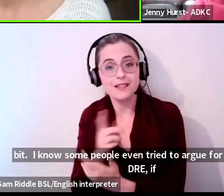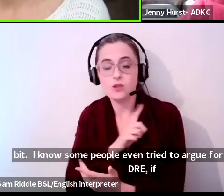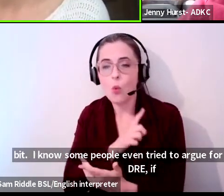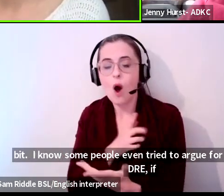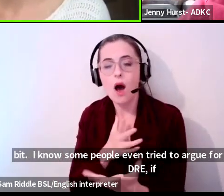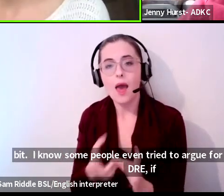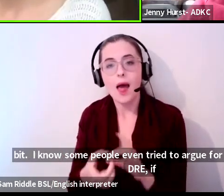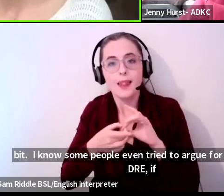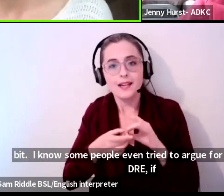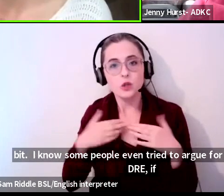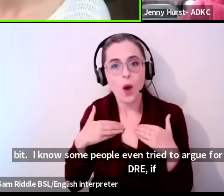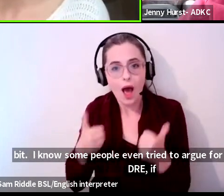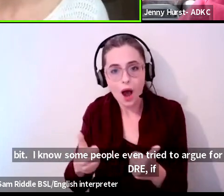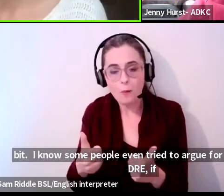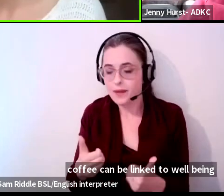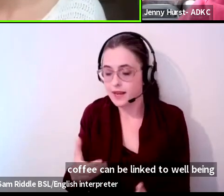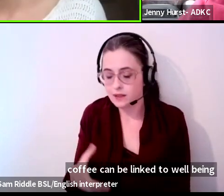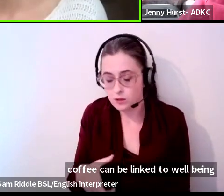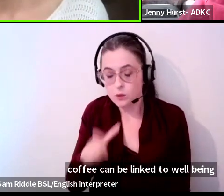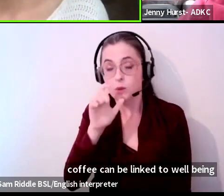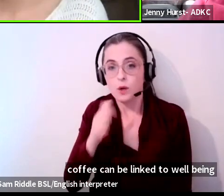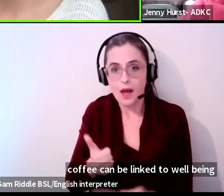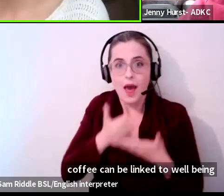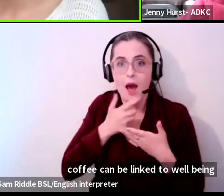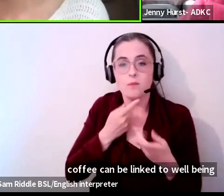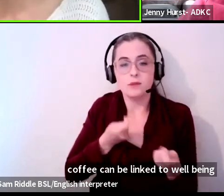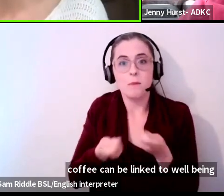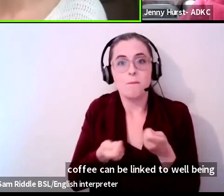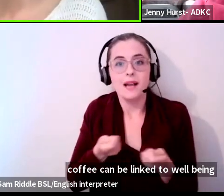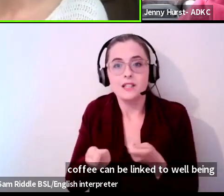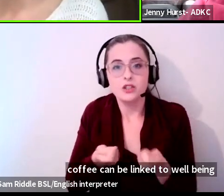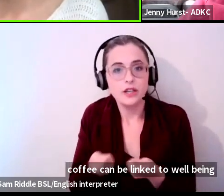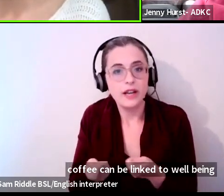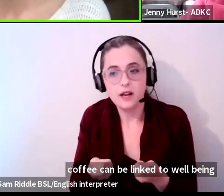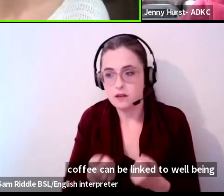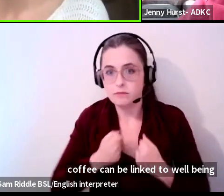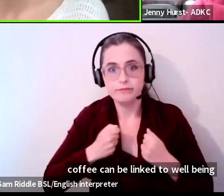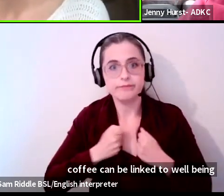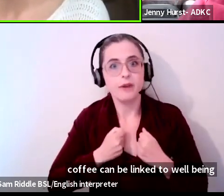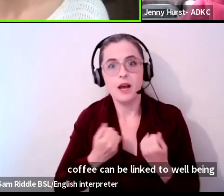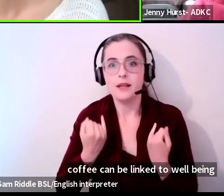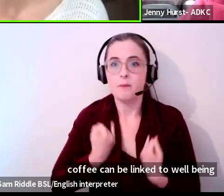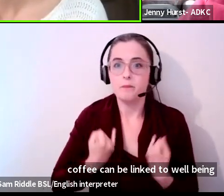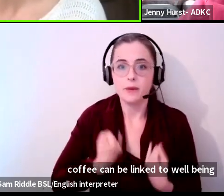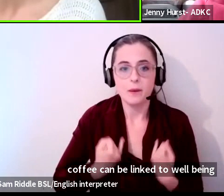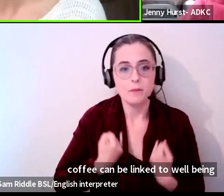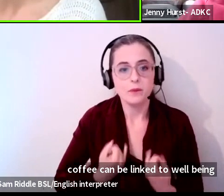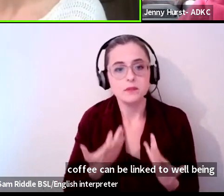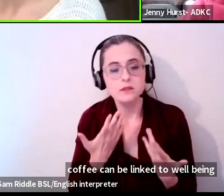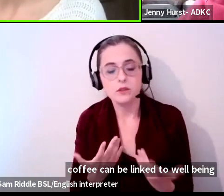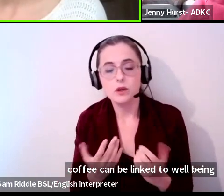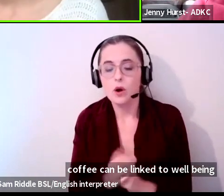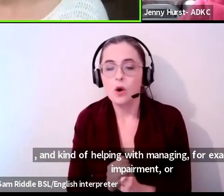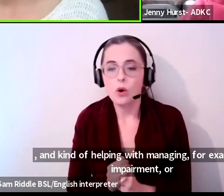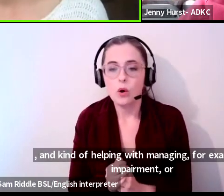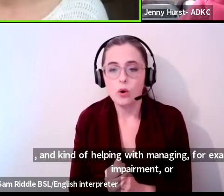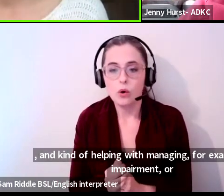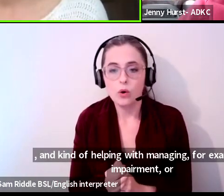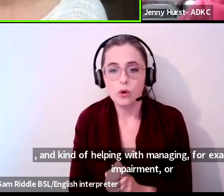kind of helping with managing, for example, impairment, well, for or